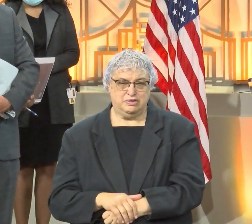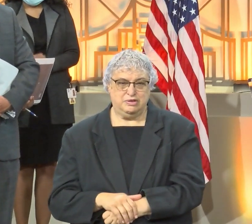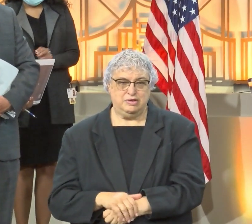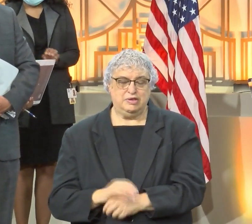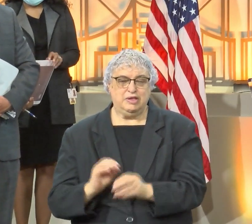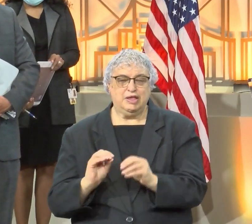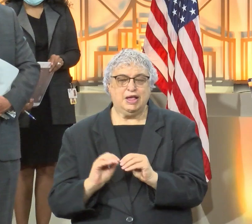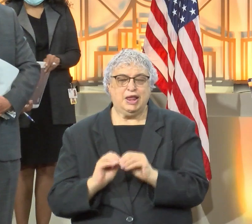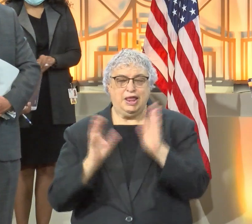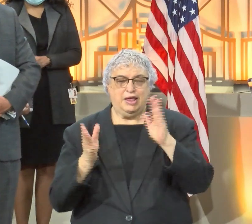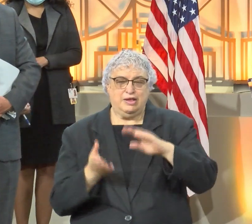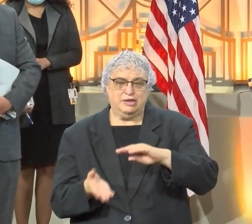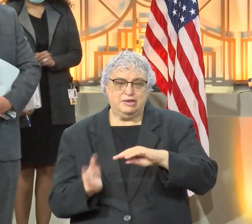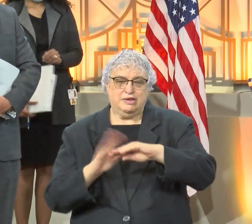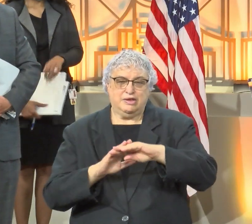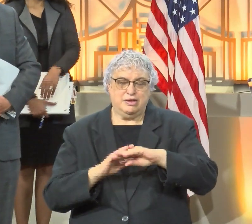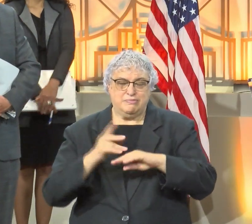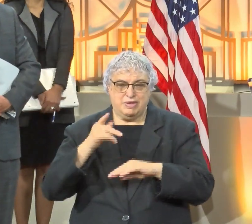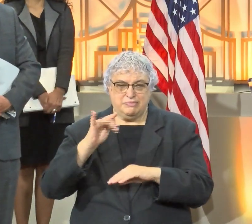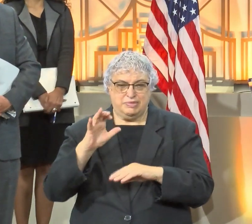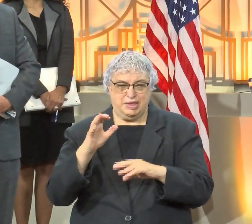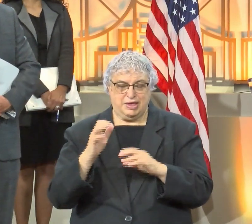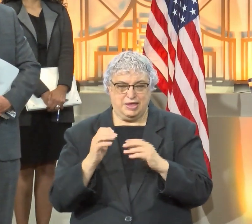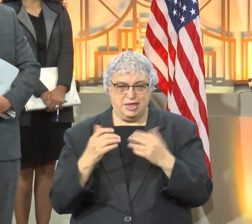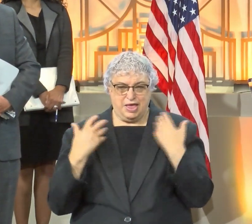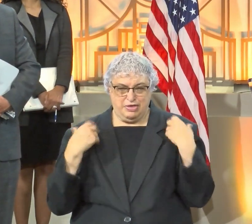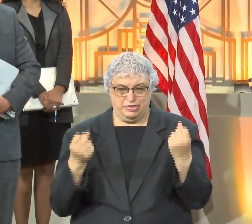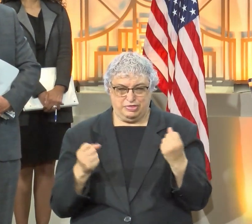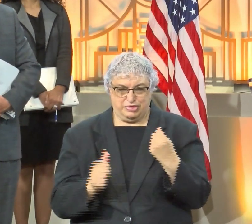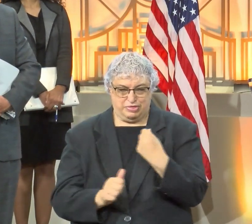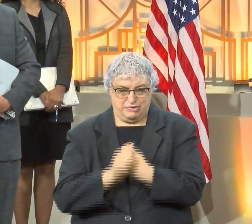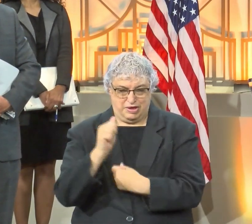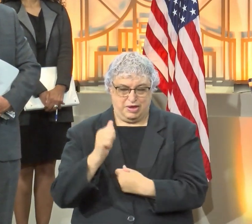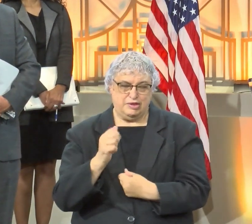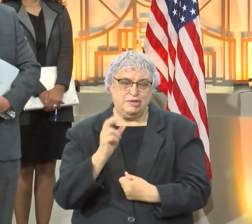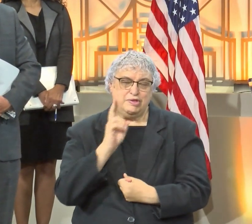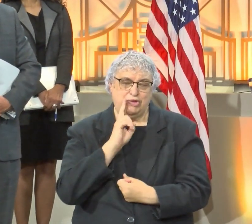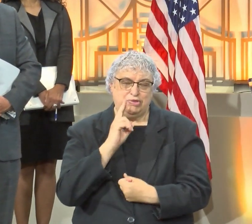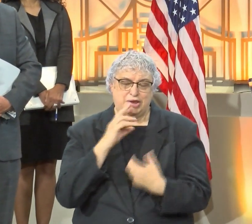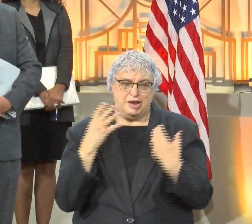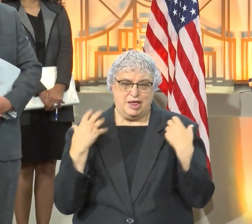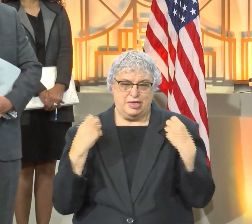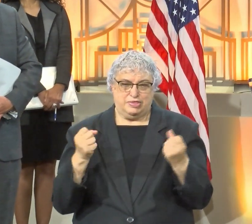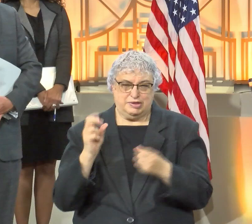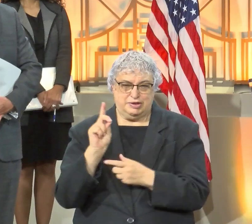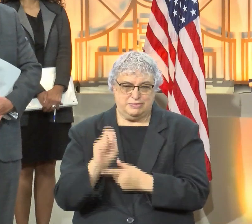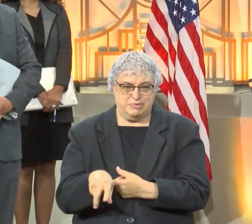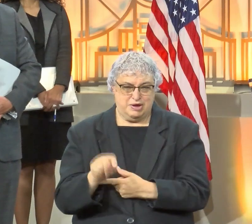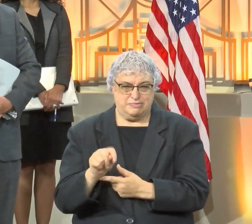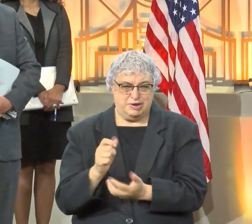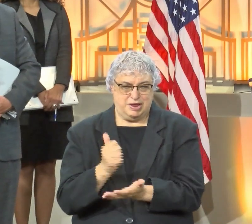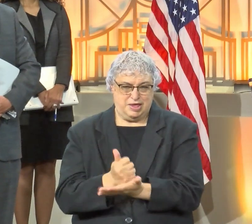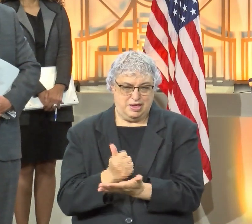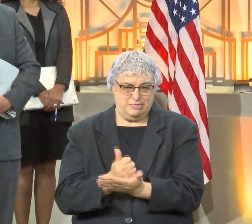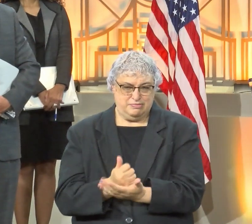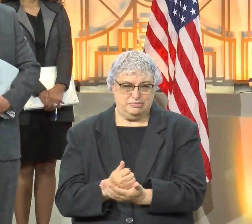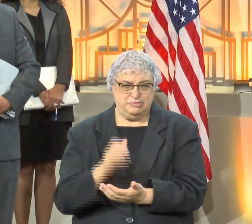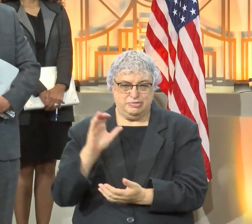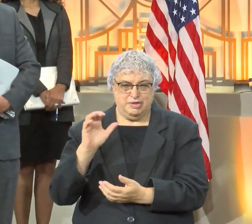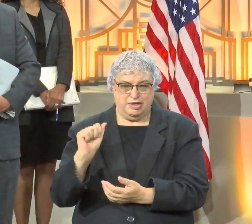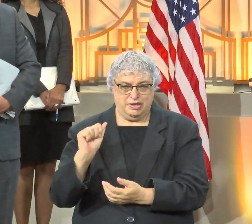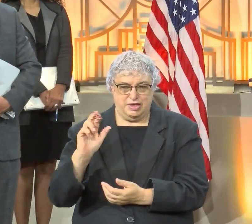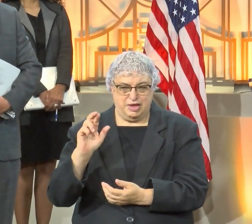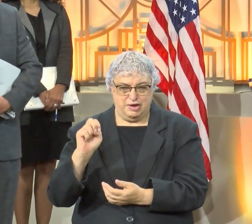and increasing a public health threat and why the Houston Health Department is helping. These CARES dollars